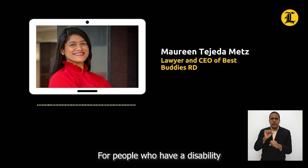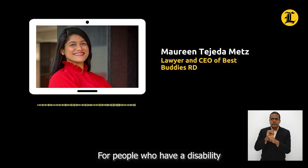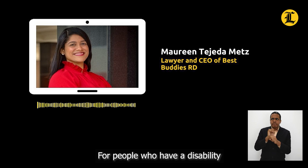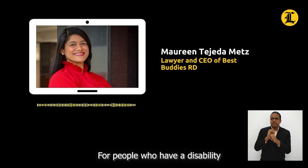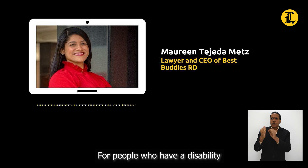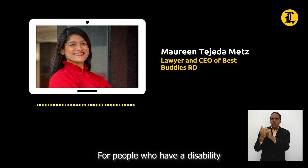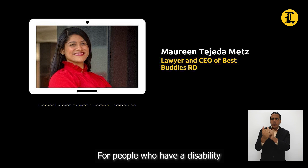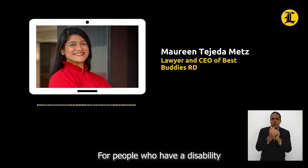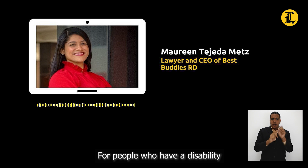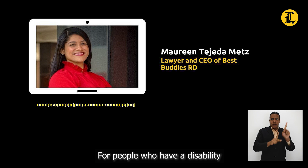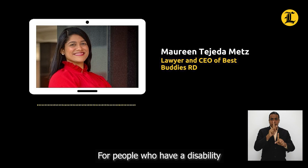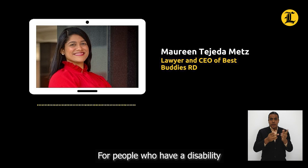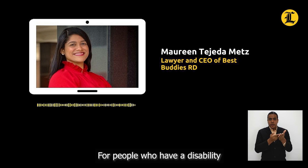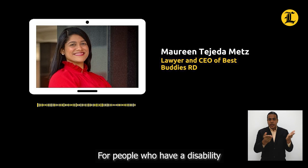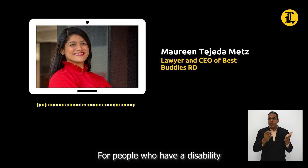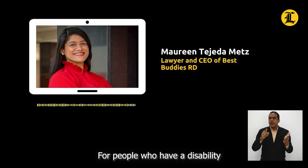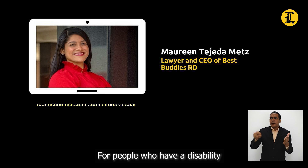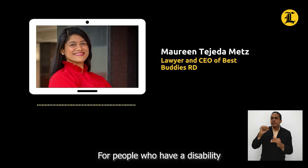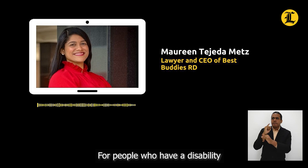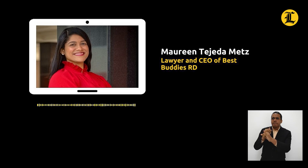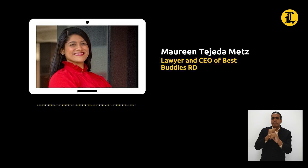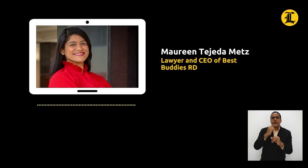for people who have a disability.